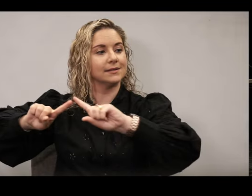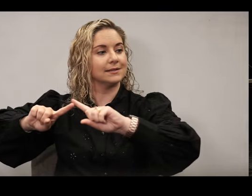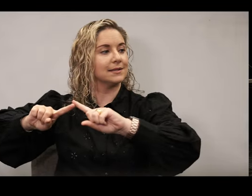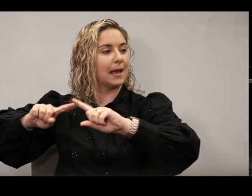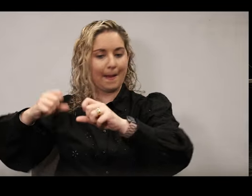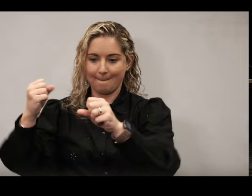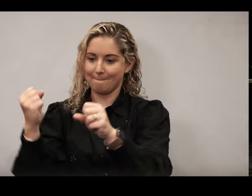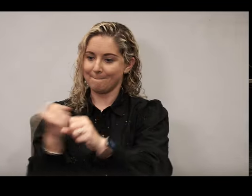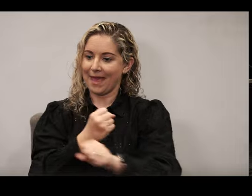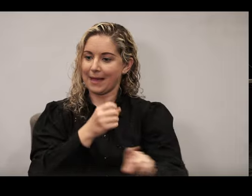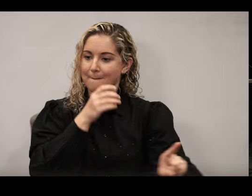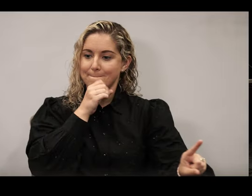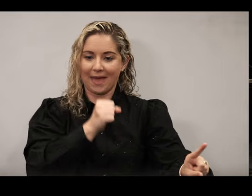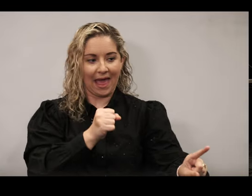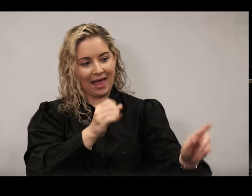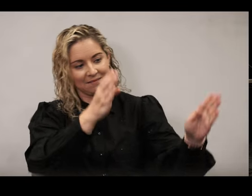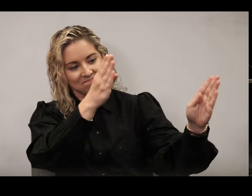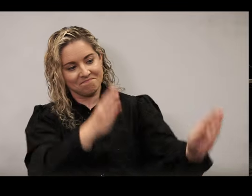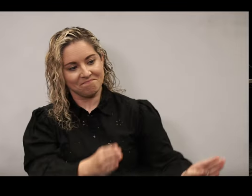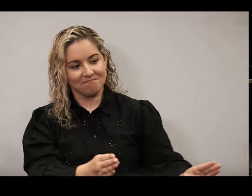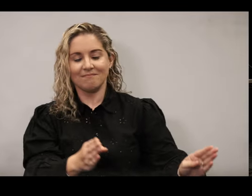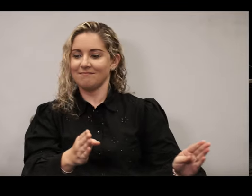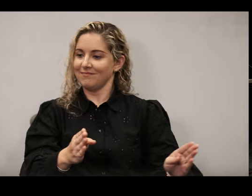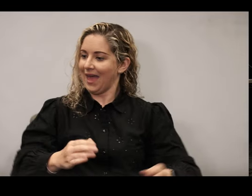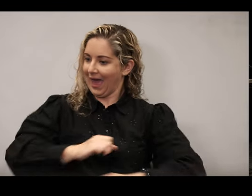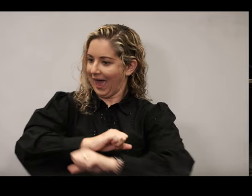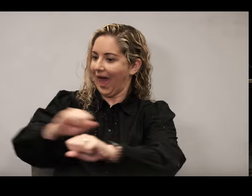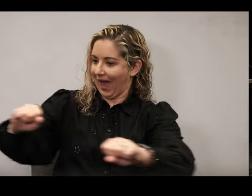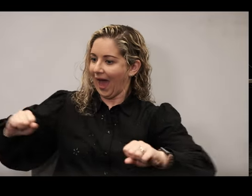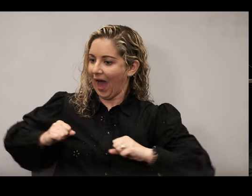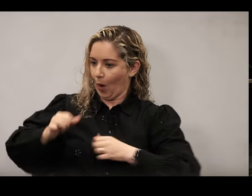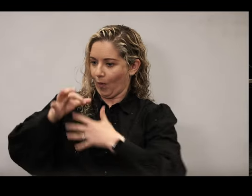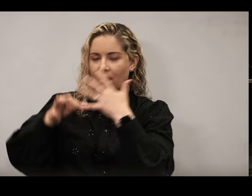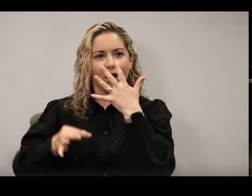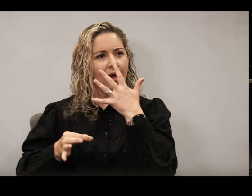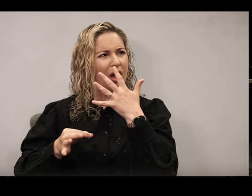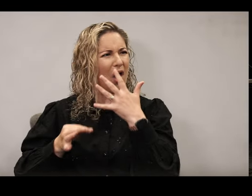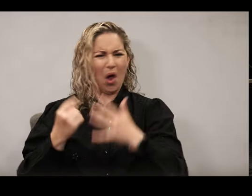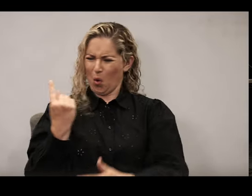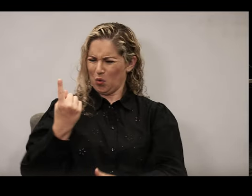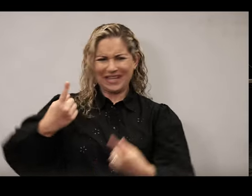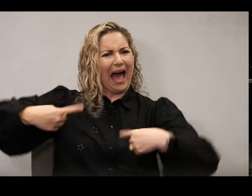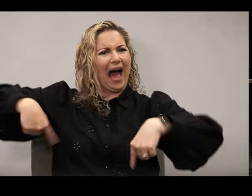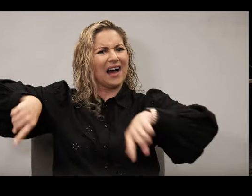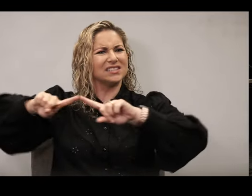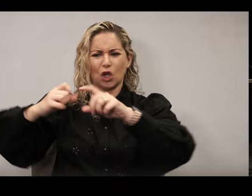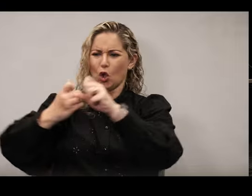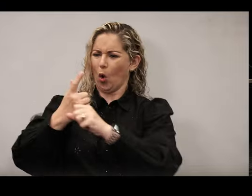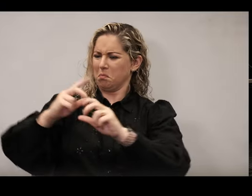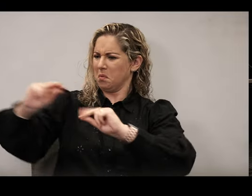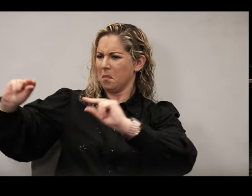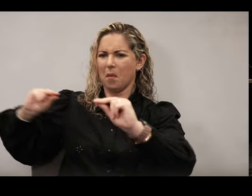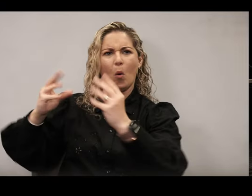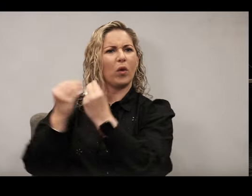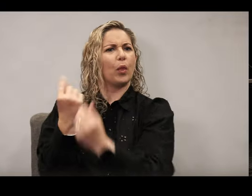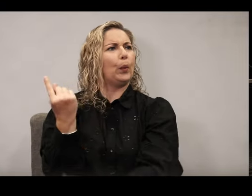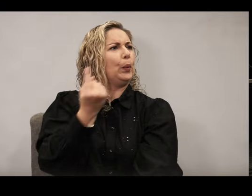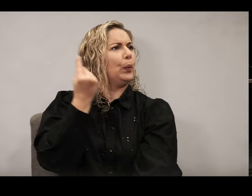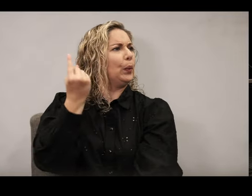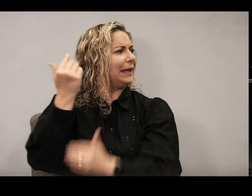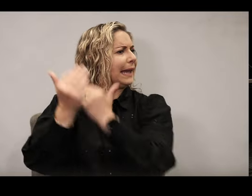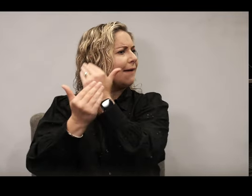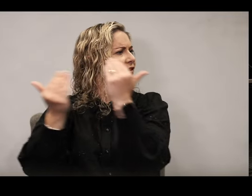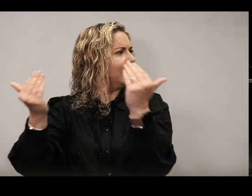in our image, in our likeness." And who is the us there at the creation of the universe? A